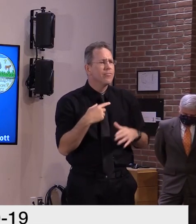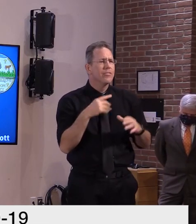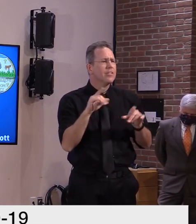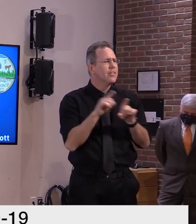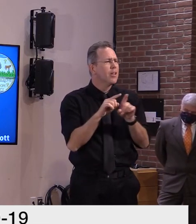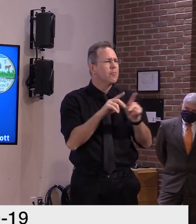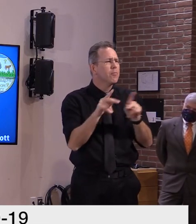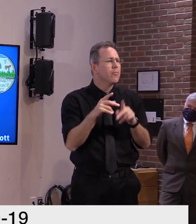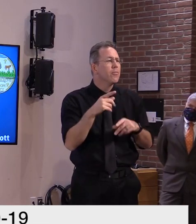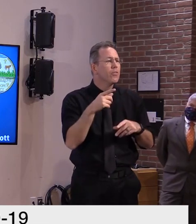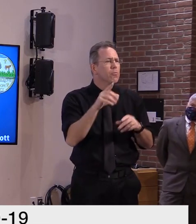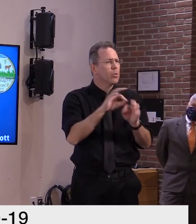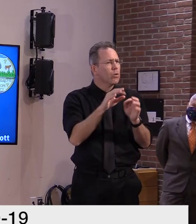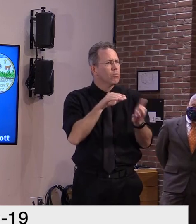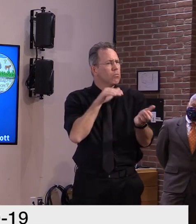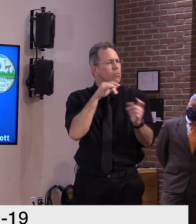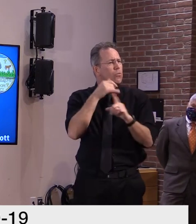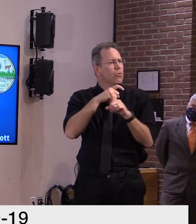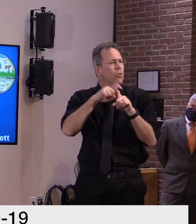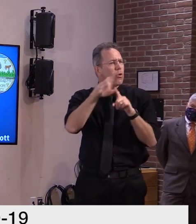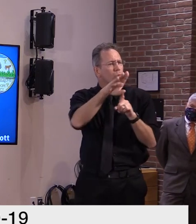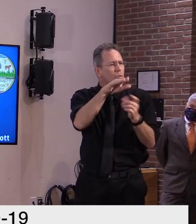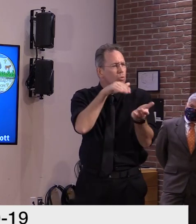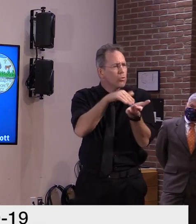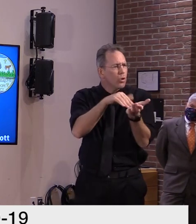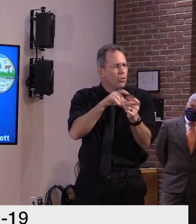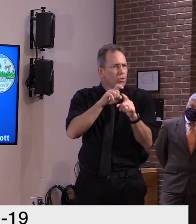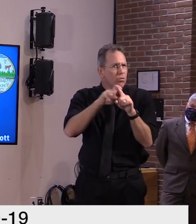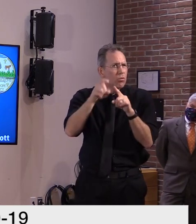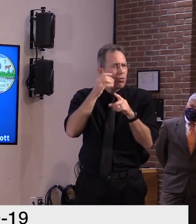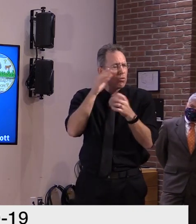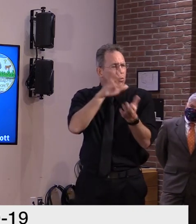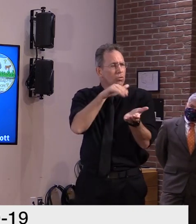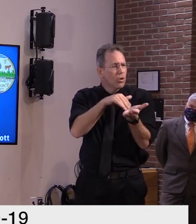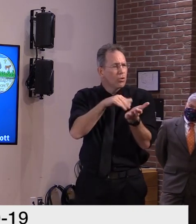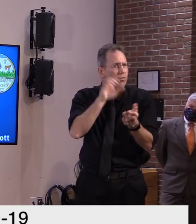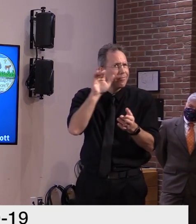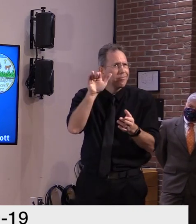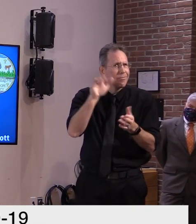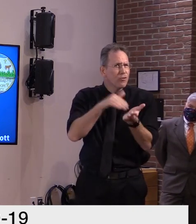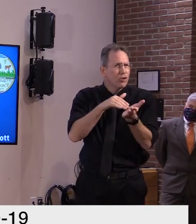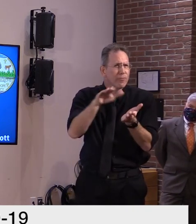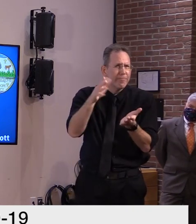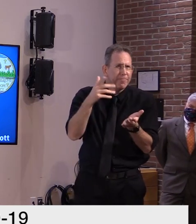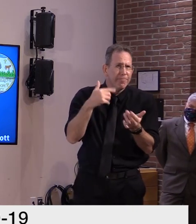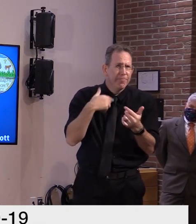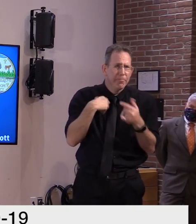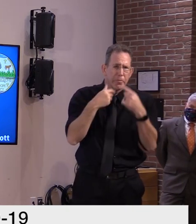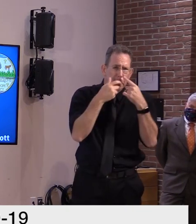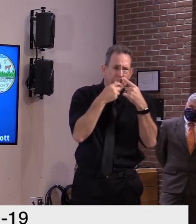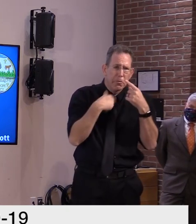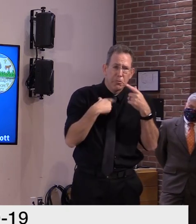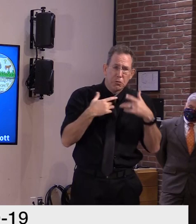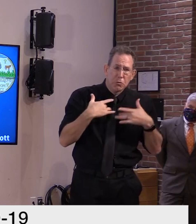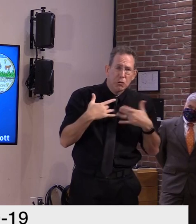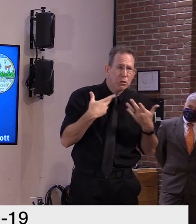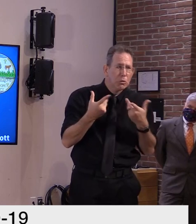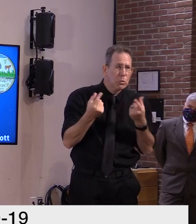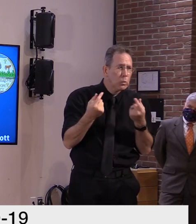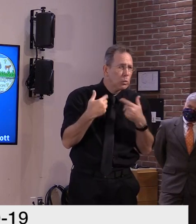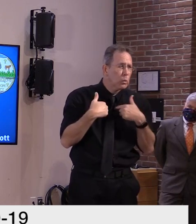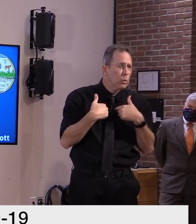symptoms, just questioning, what should I do? And see if the response is you should get a COVID test